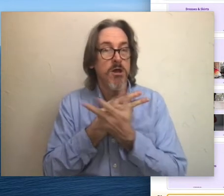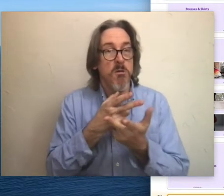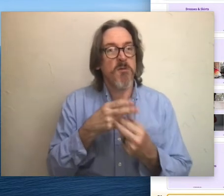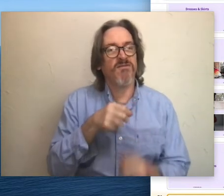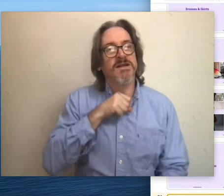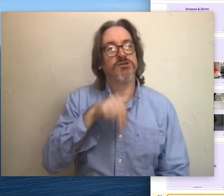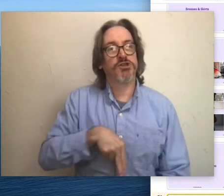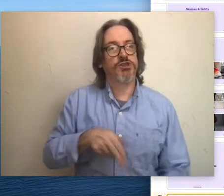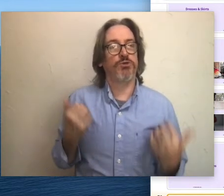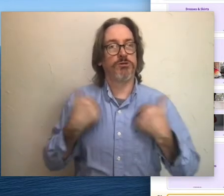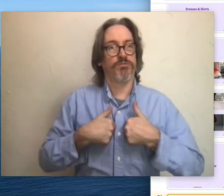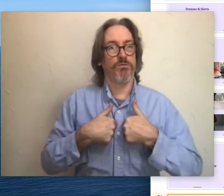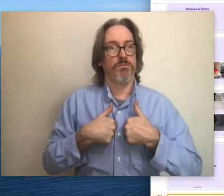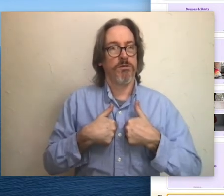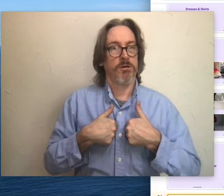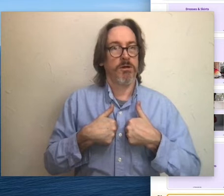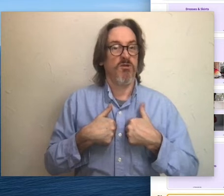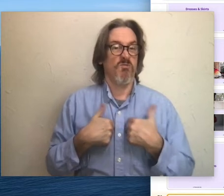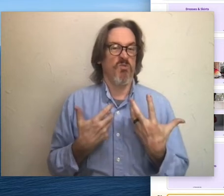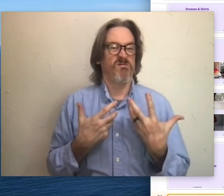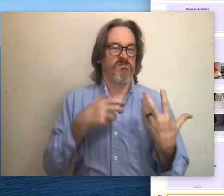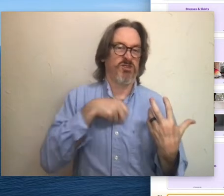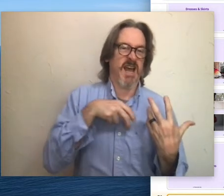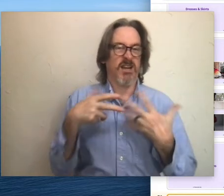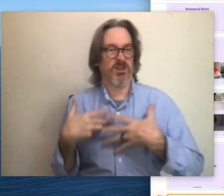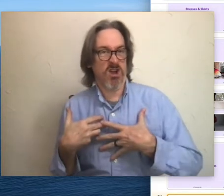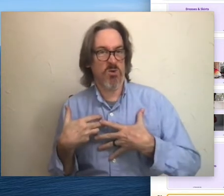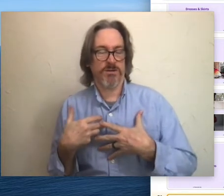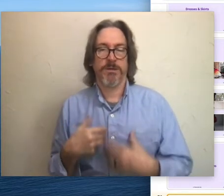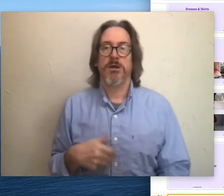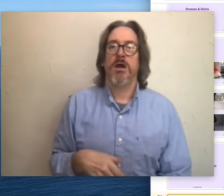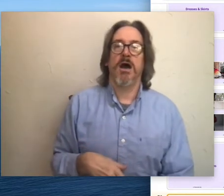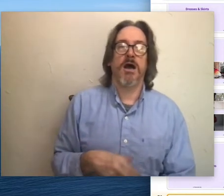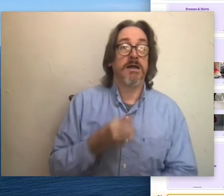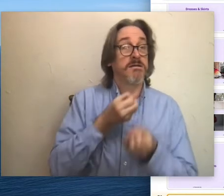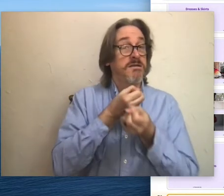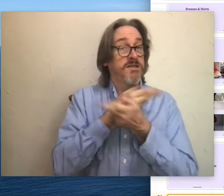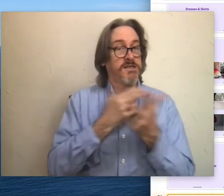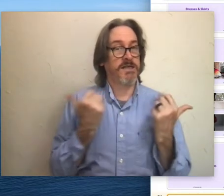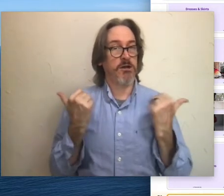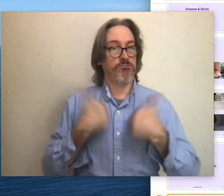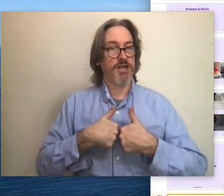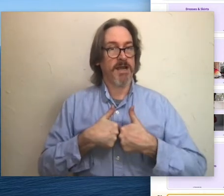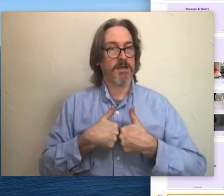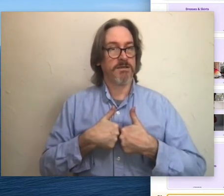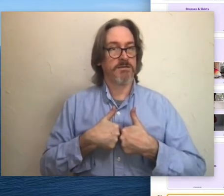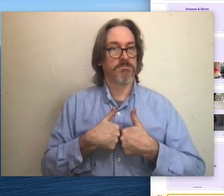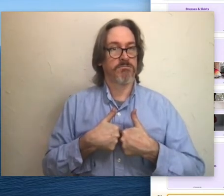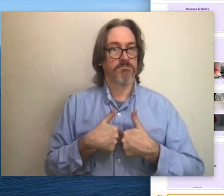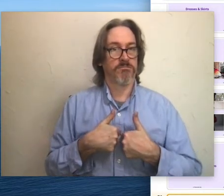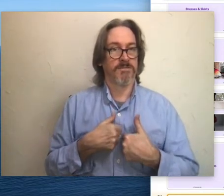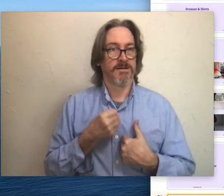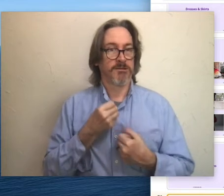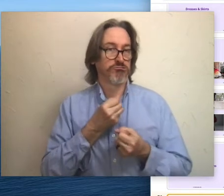tuxedo. Oftentimes suit, boom, tie and coat, tuxedo jacket,